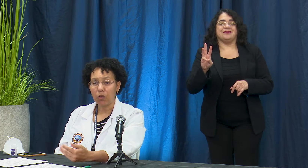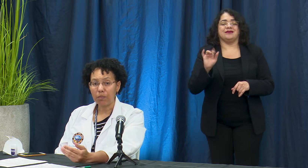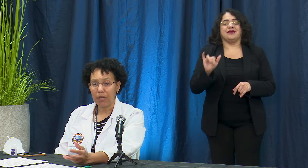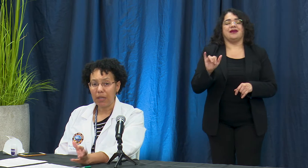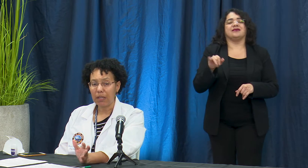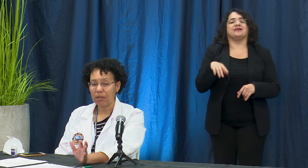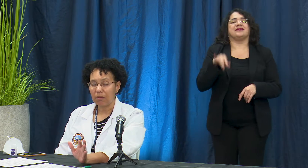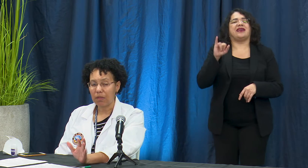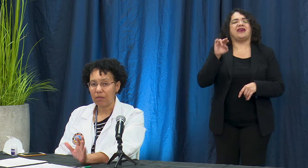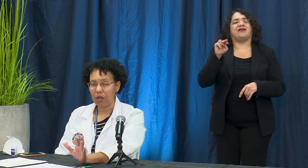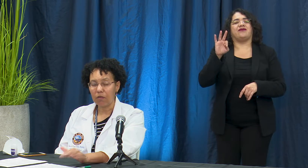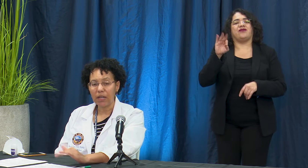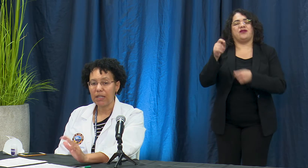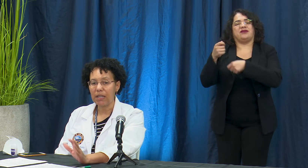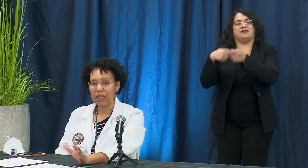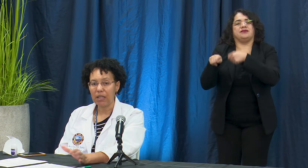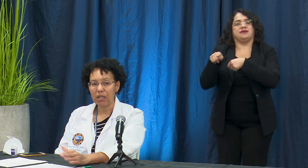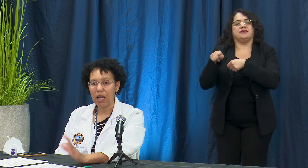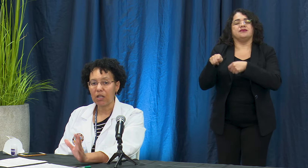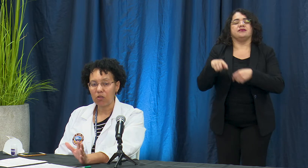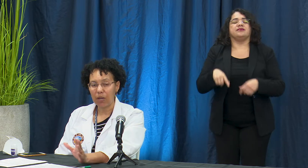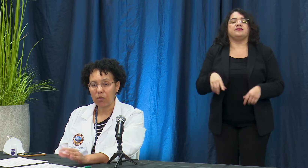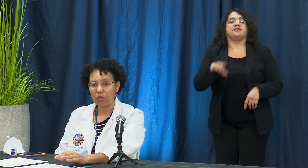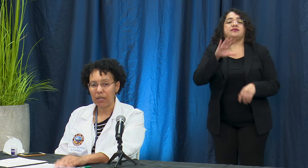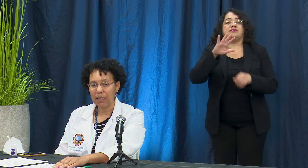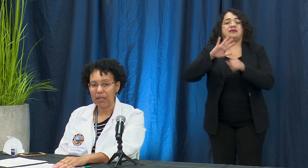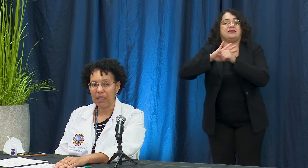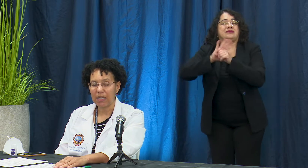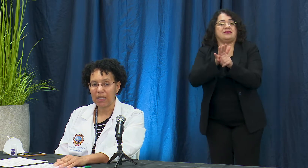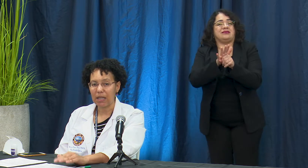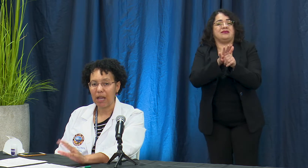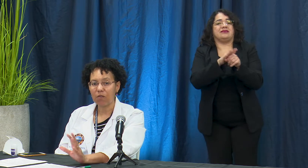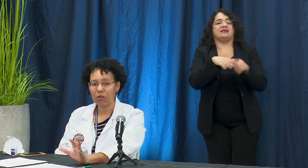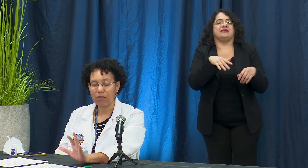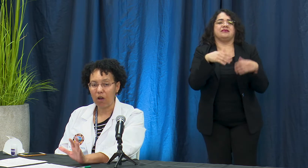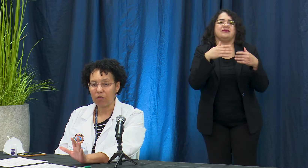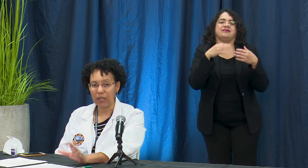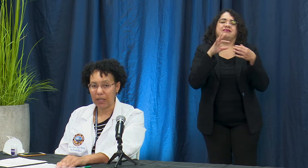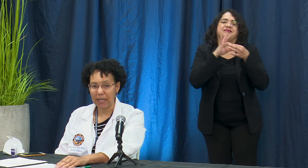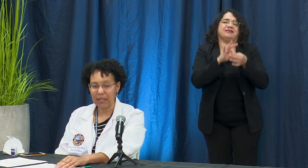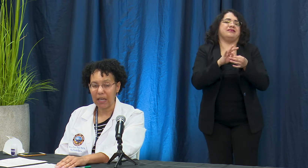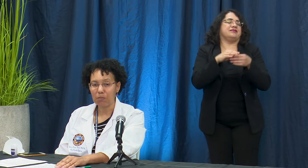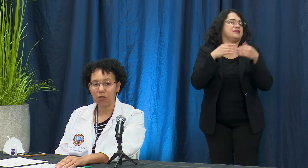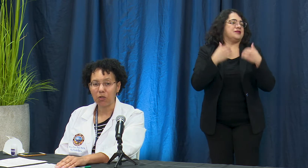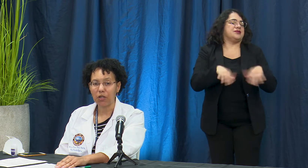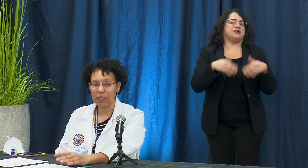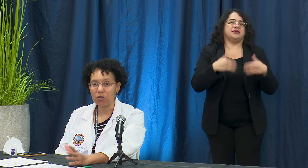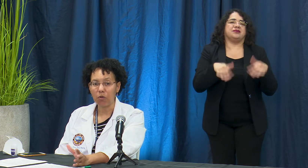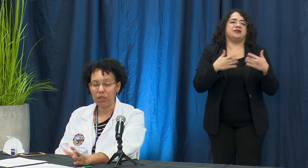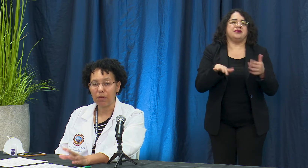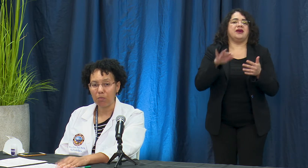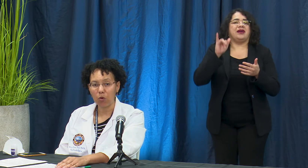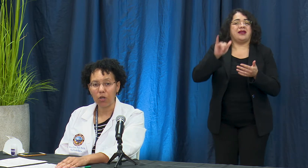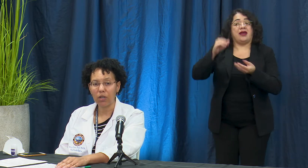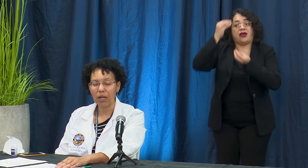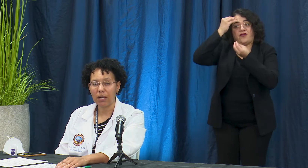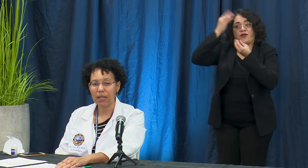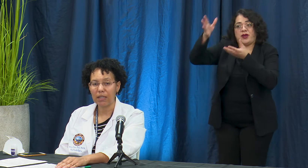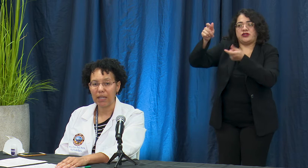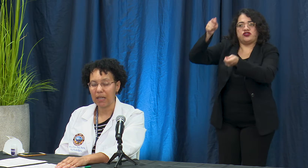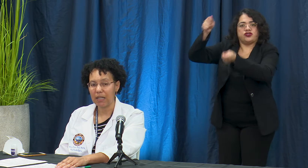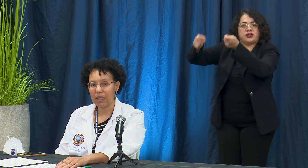There will be the COVID-19, the knowledge around COVID-19 is an ever-evolving landscape, so there is going to be